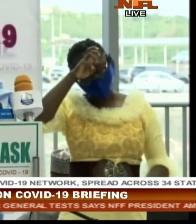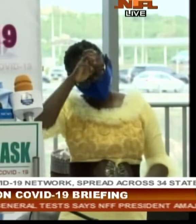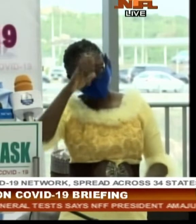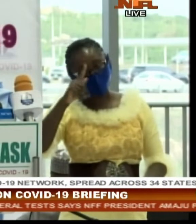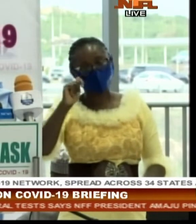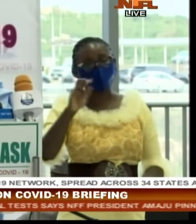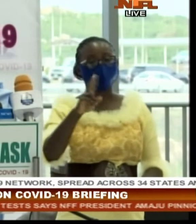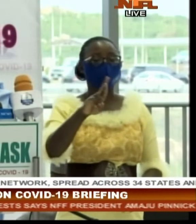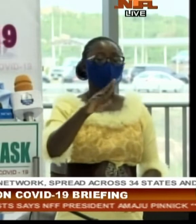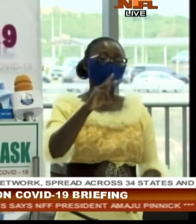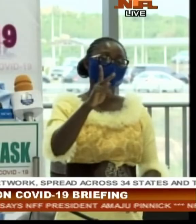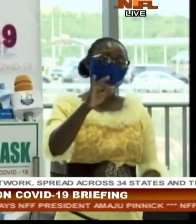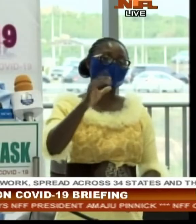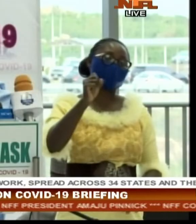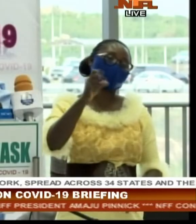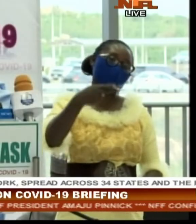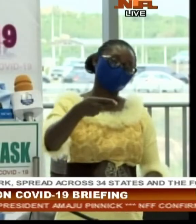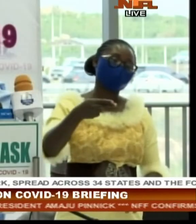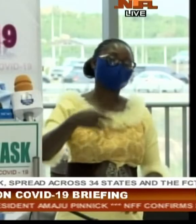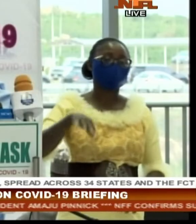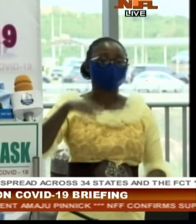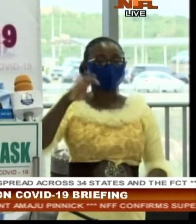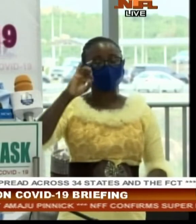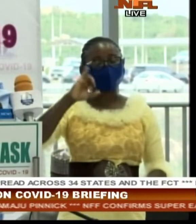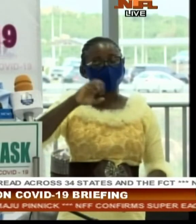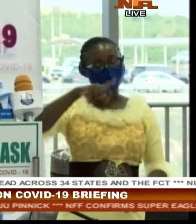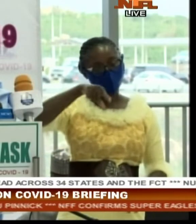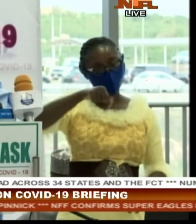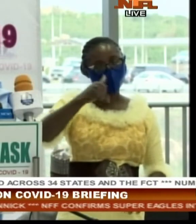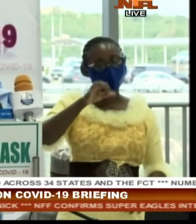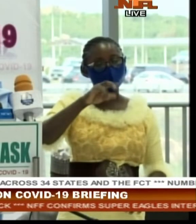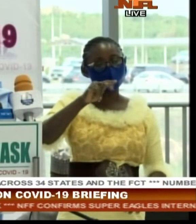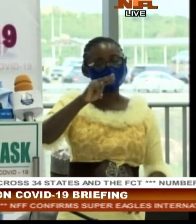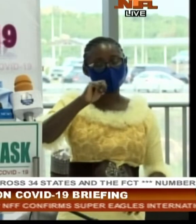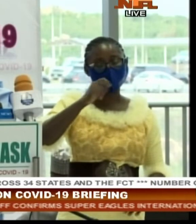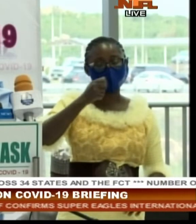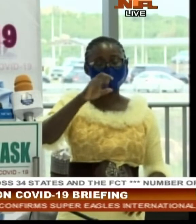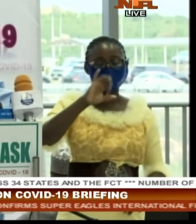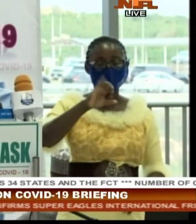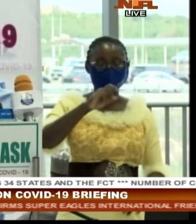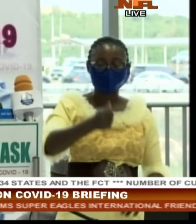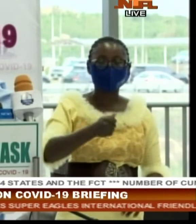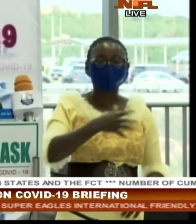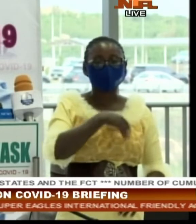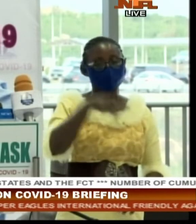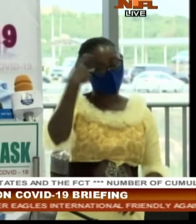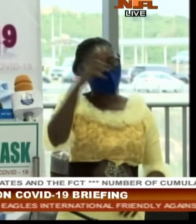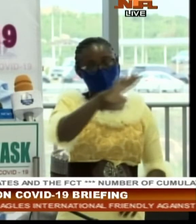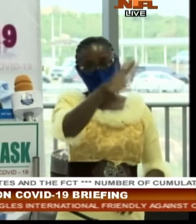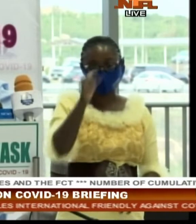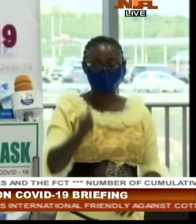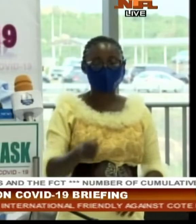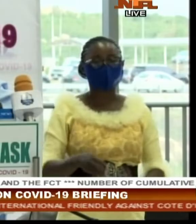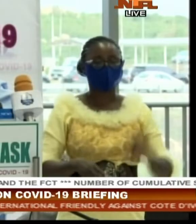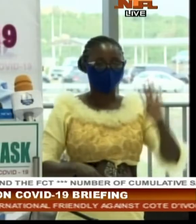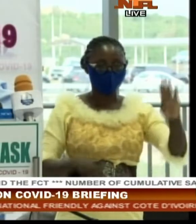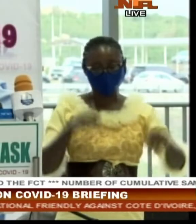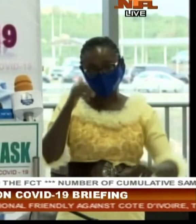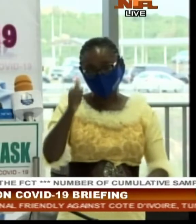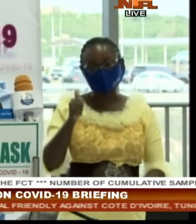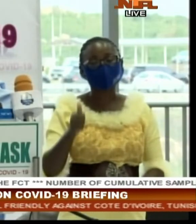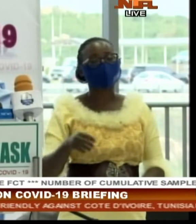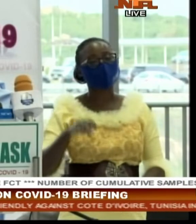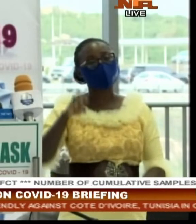Turkish, AWA, Kenyan, and Middle East. And for Abuja, BA,